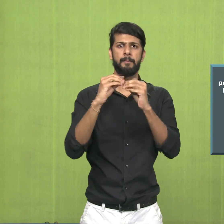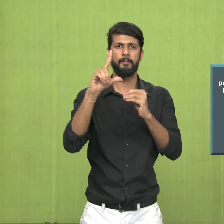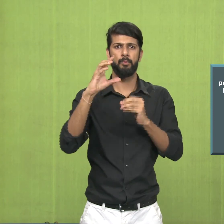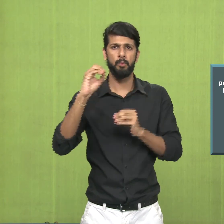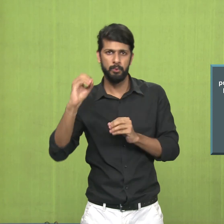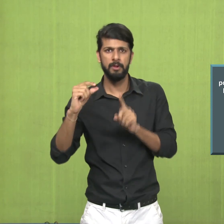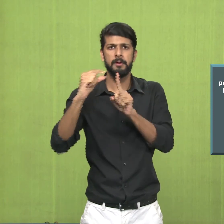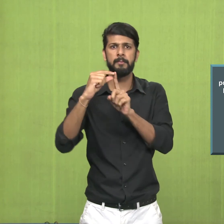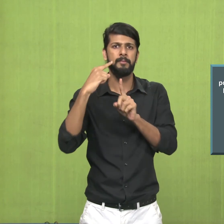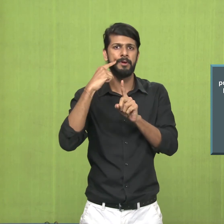by Pablo